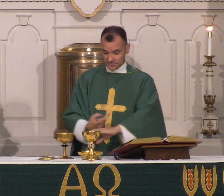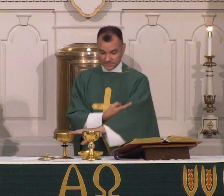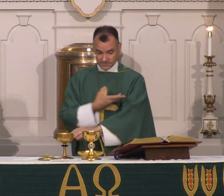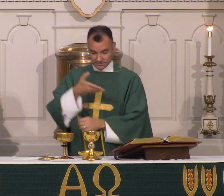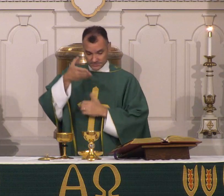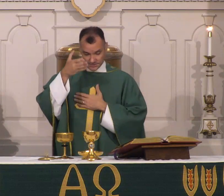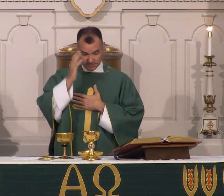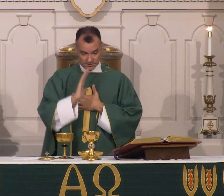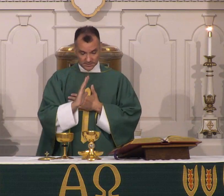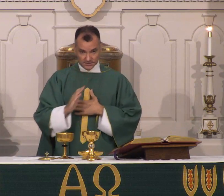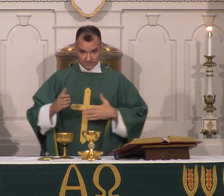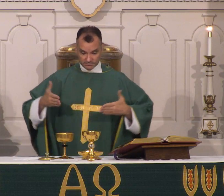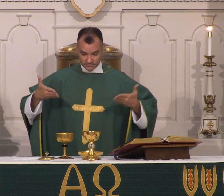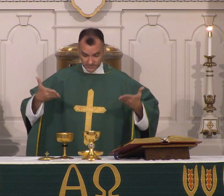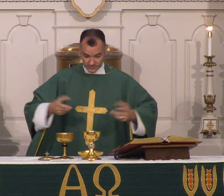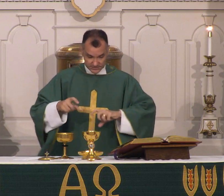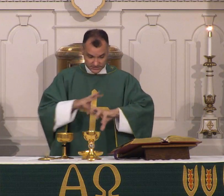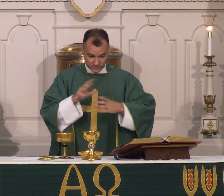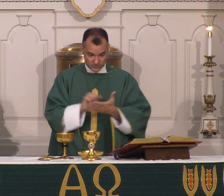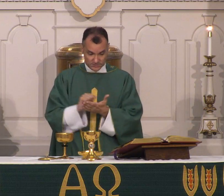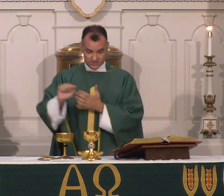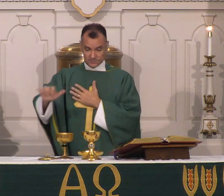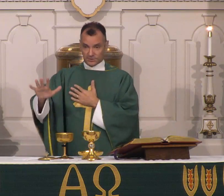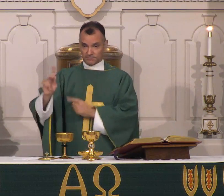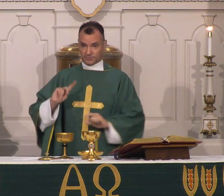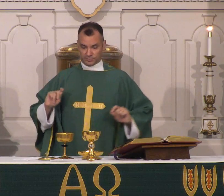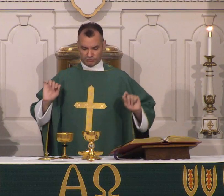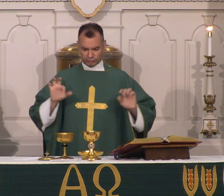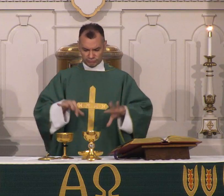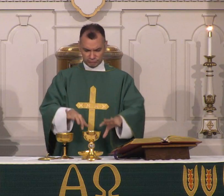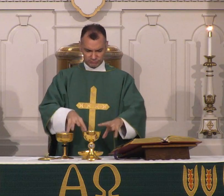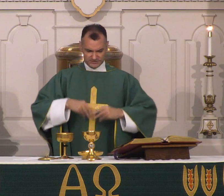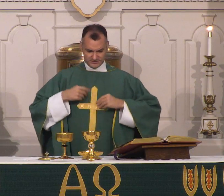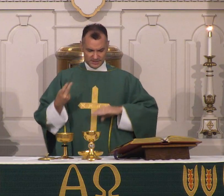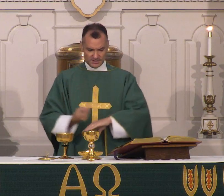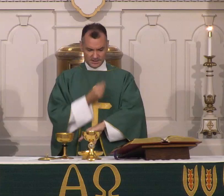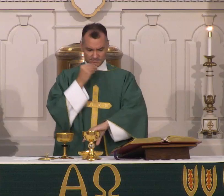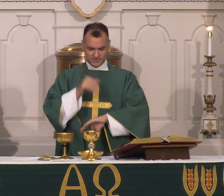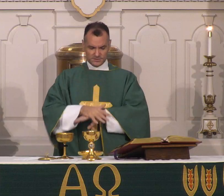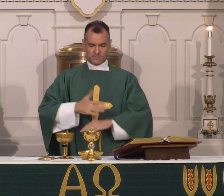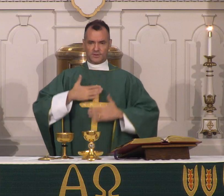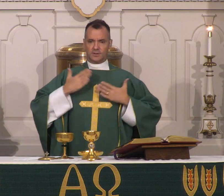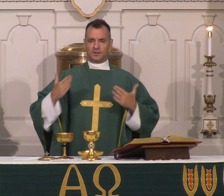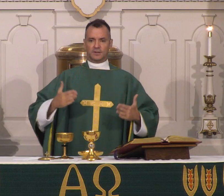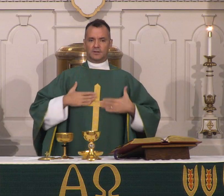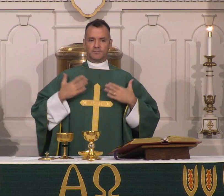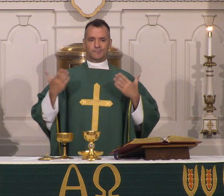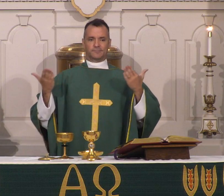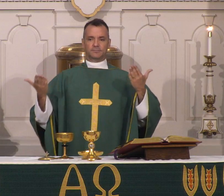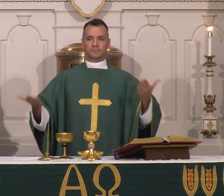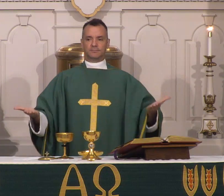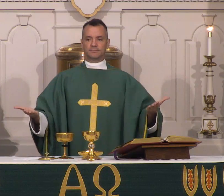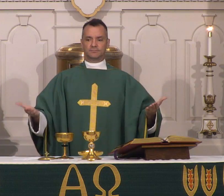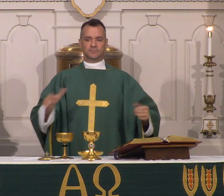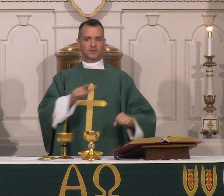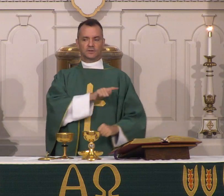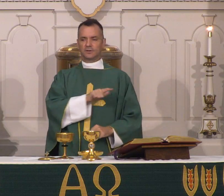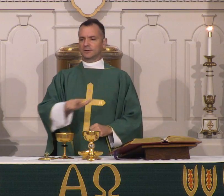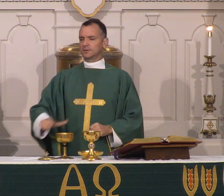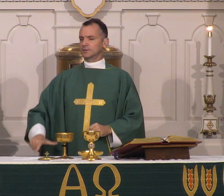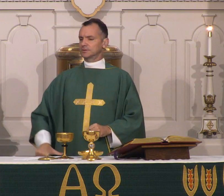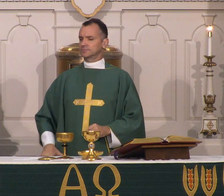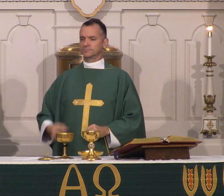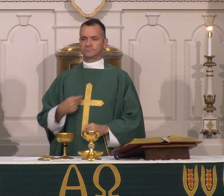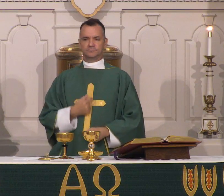Behold the Lamb of God. Behold him who takes away the sins of the world. Blessed are those called to the supper of the